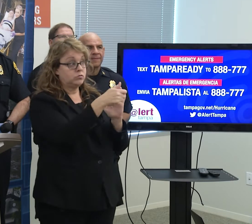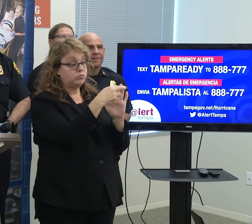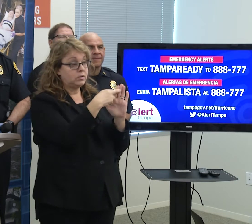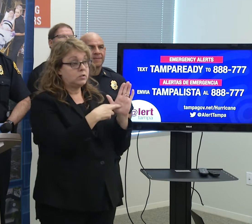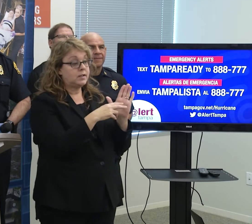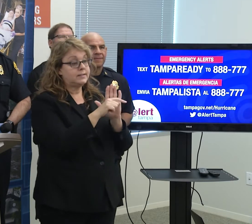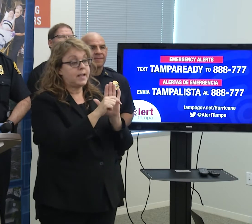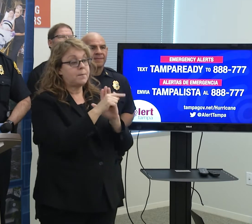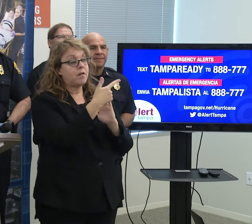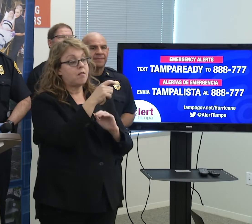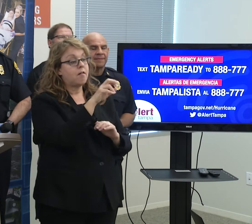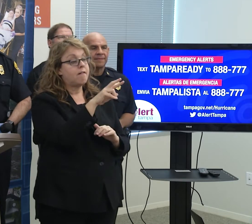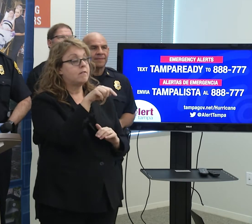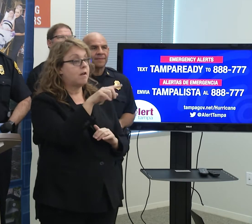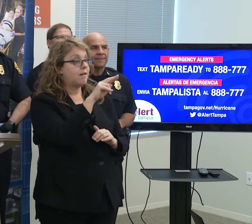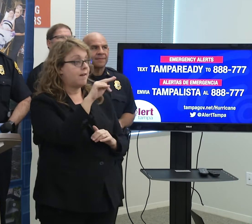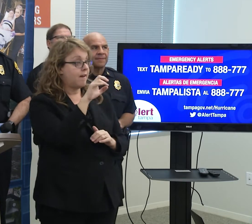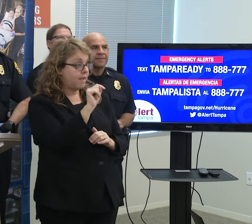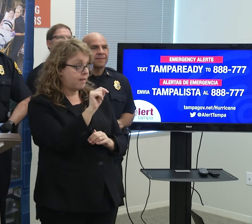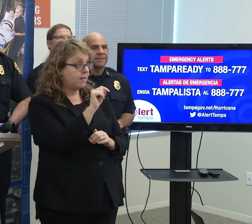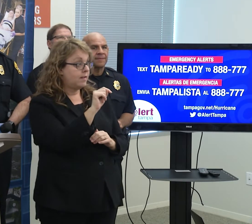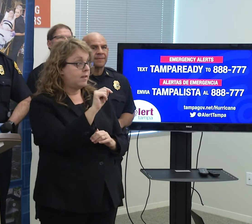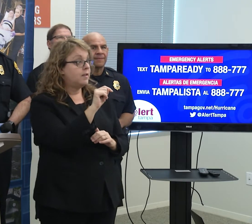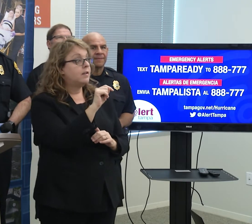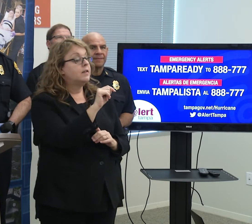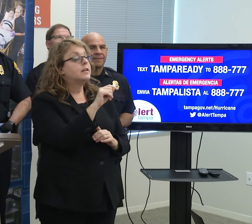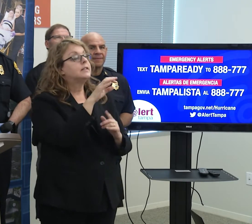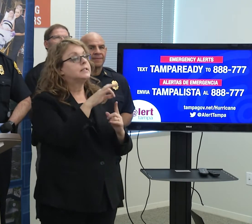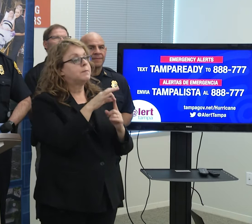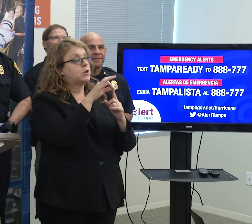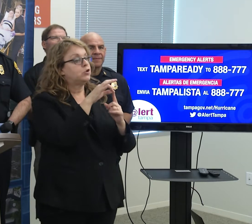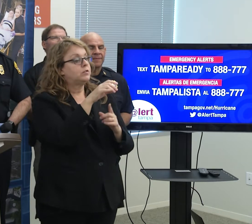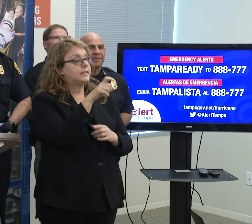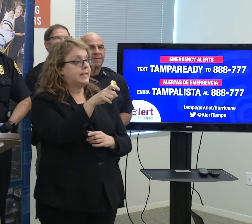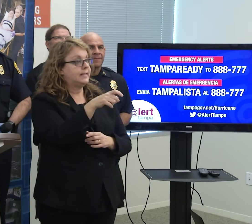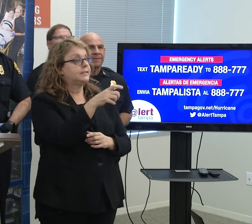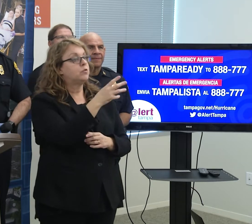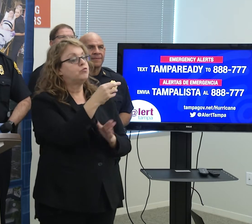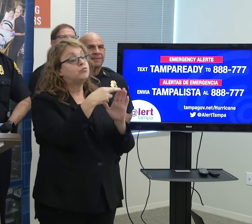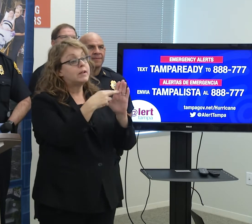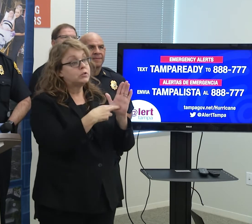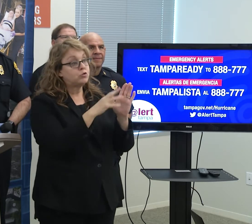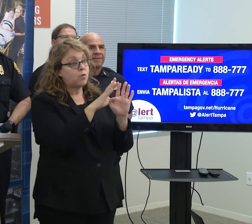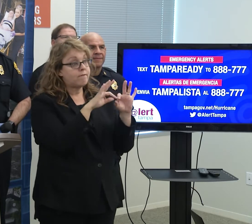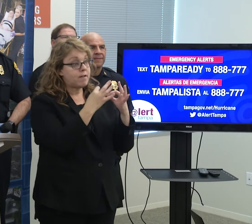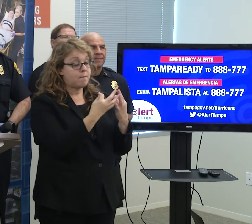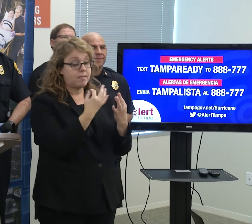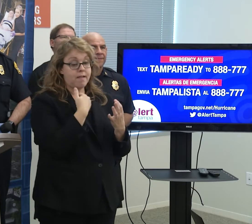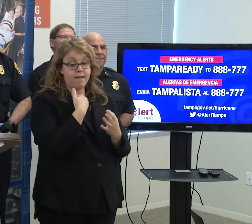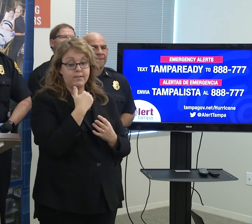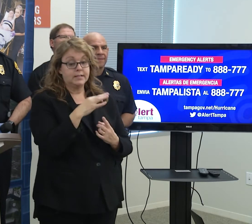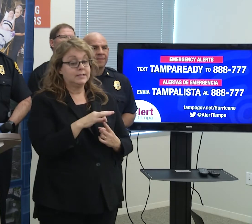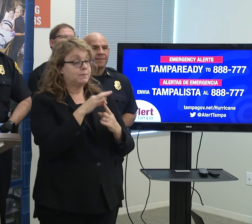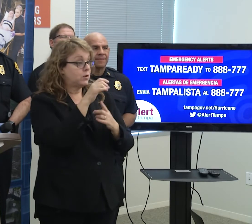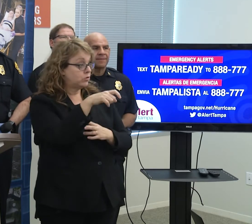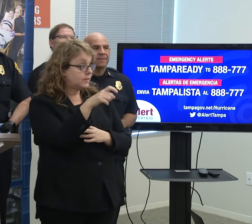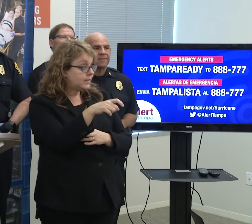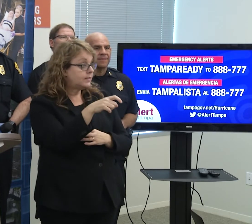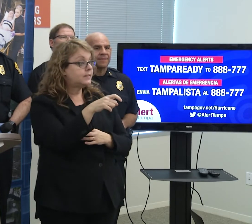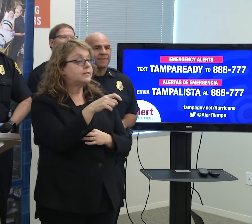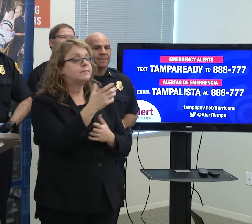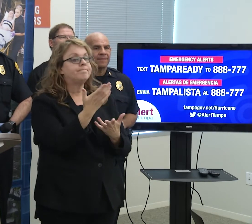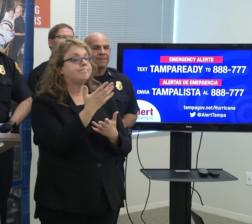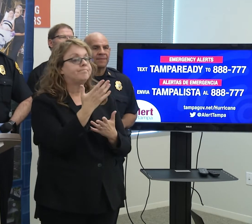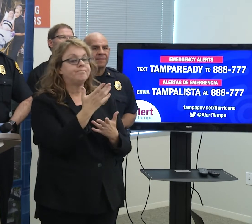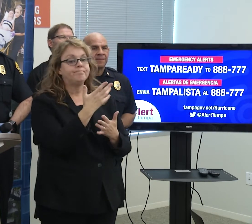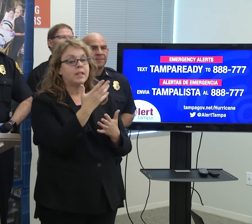get on tampagov.net. Special needs registry. We would like for you to register any family member that may have some